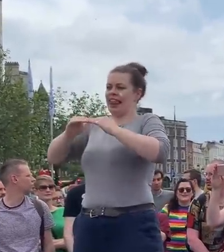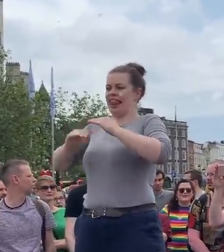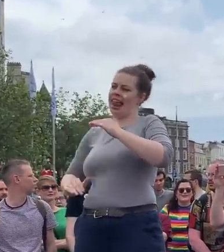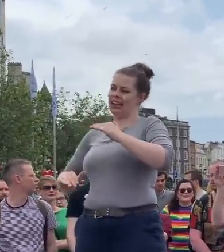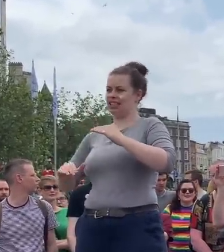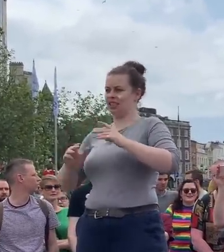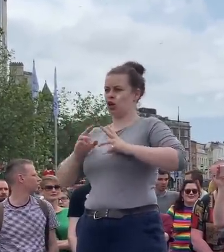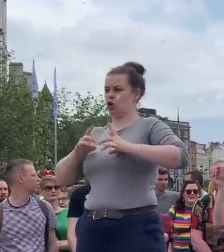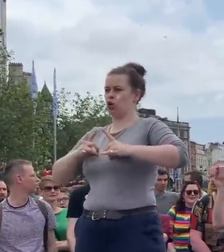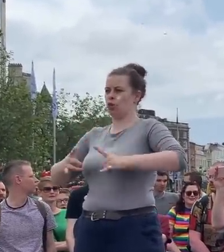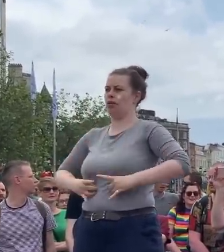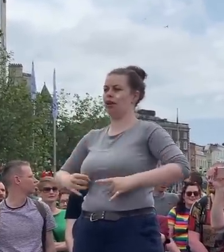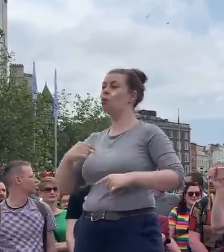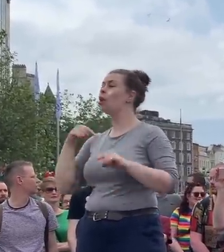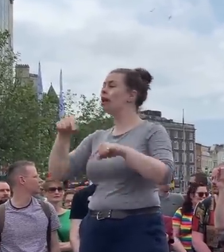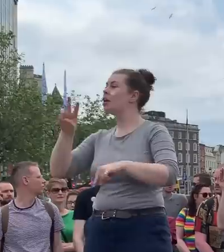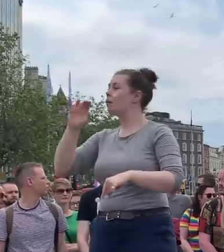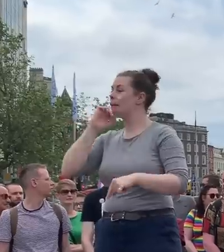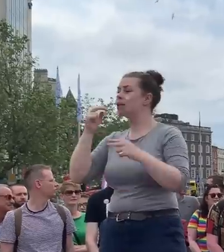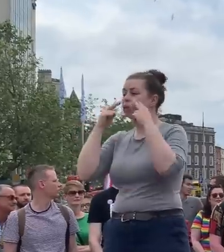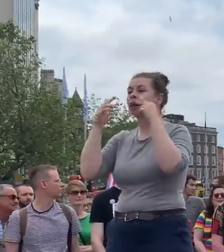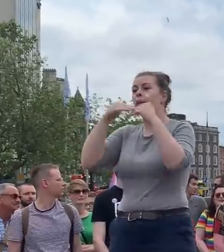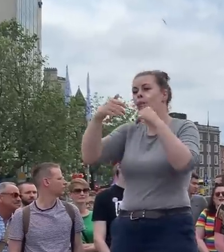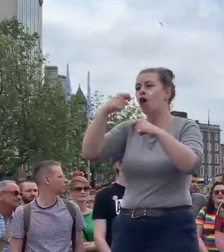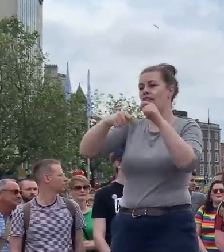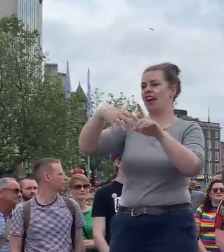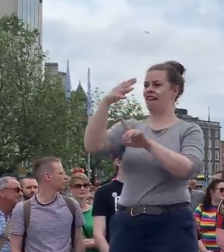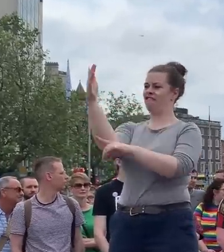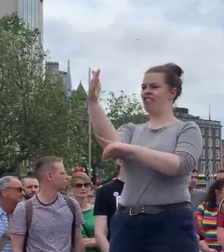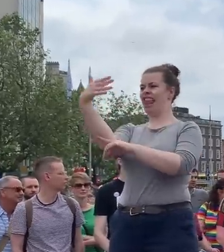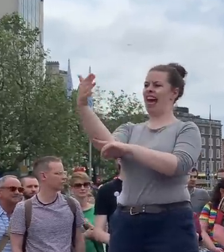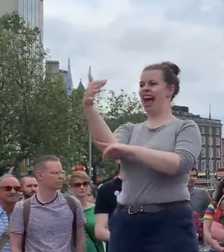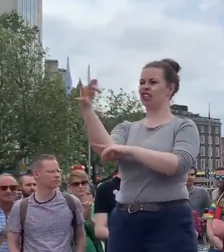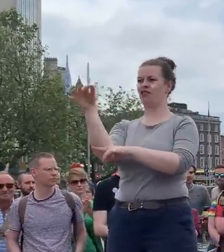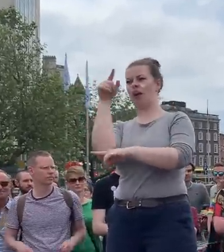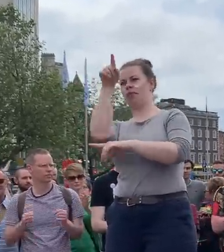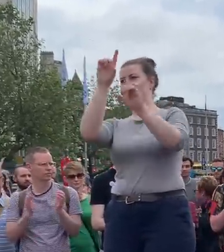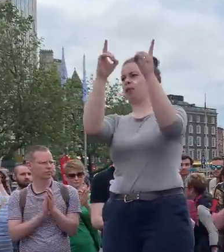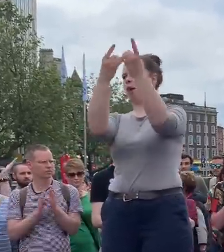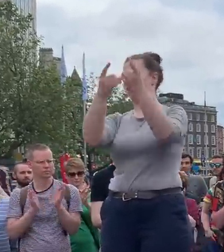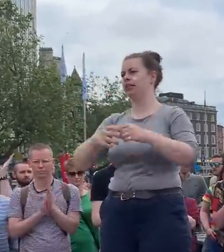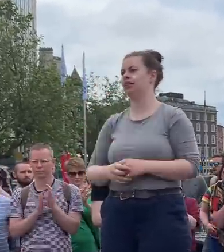need more than rainbow flags from the Department of Justice.